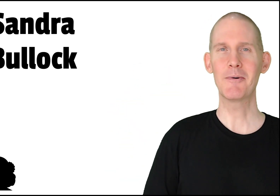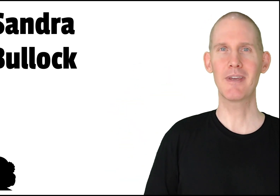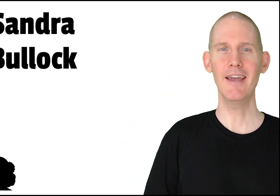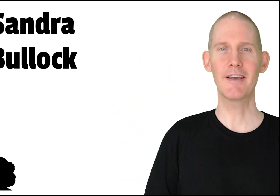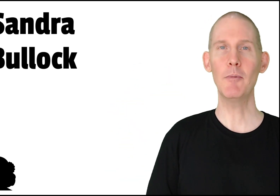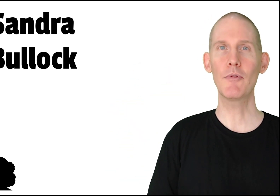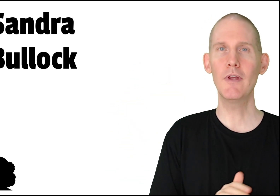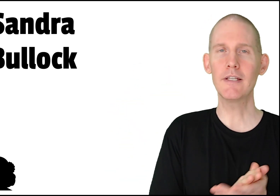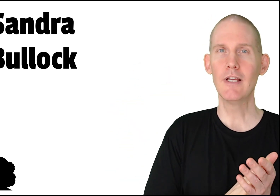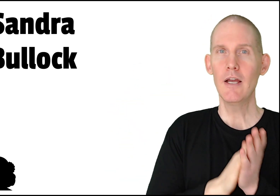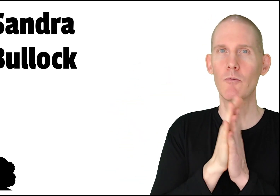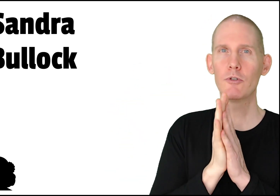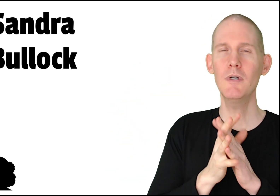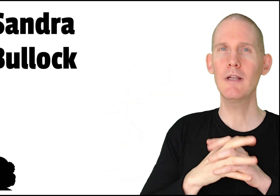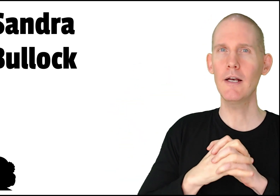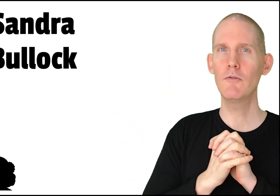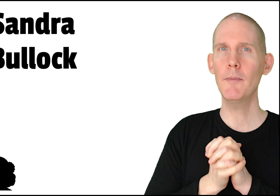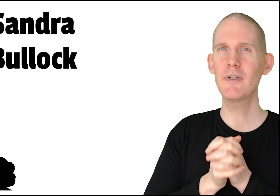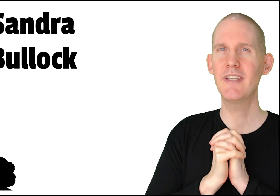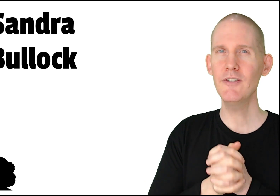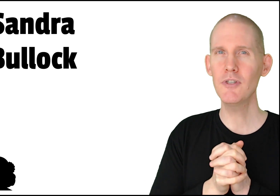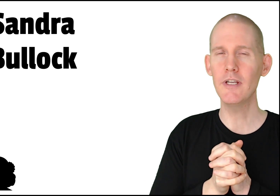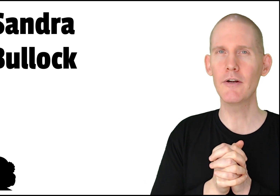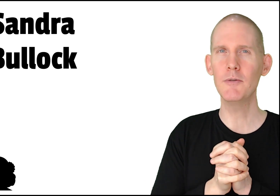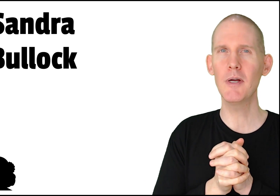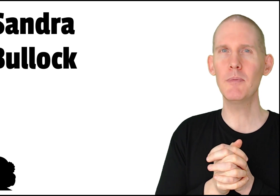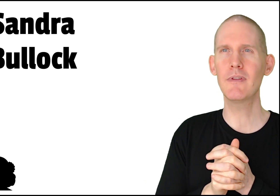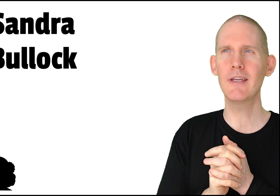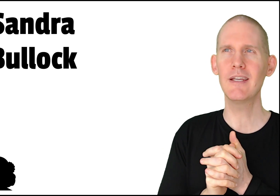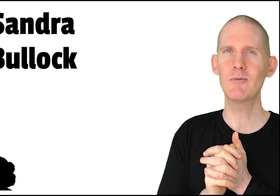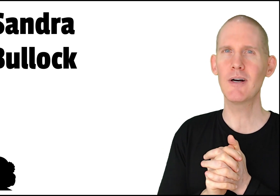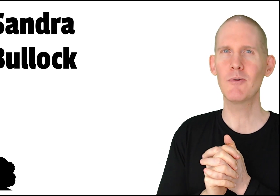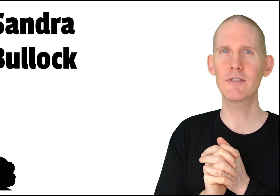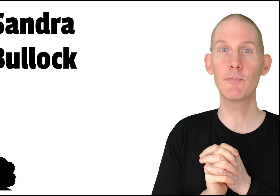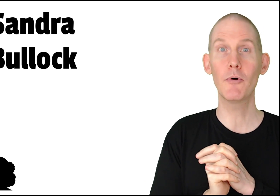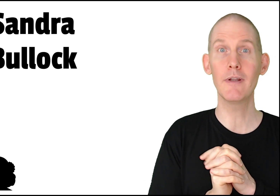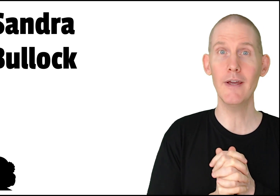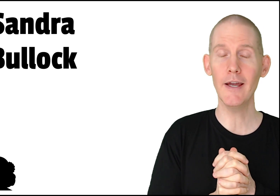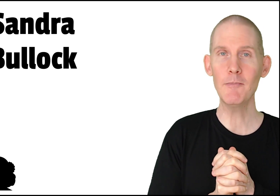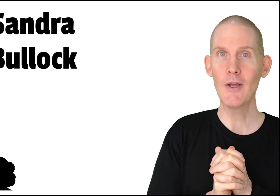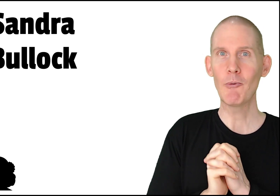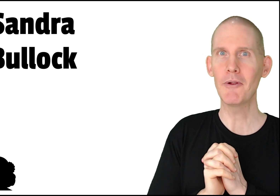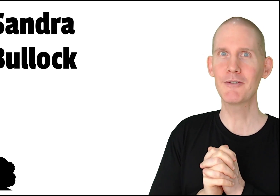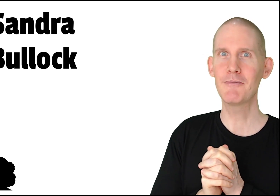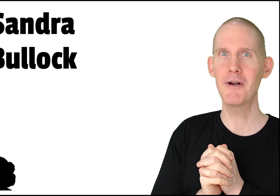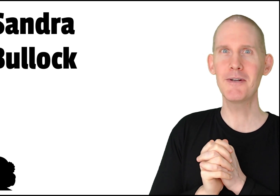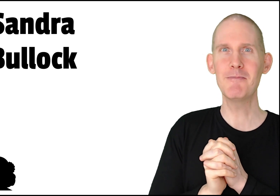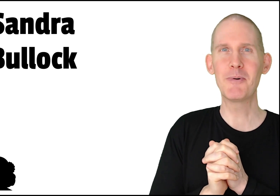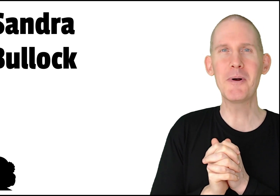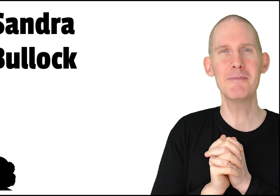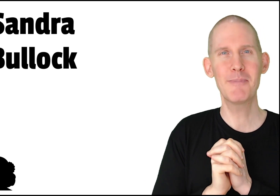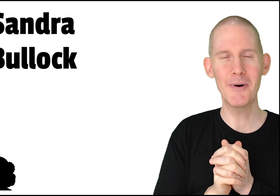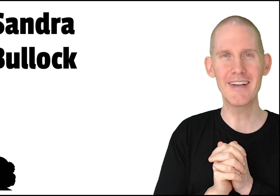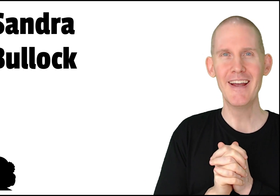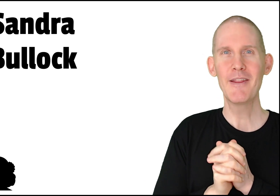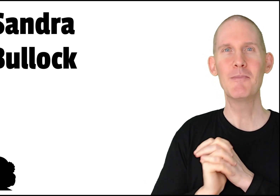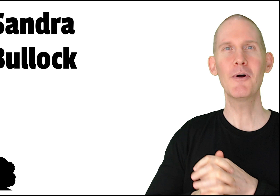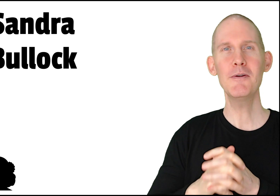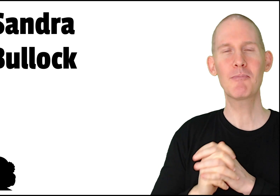Okay, a couple of things. We're doing a lot of repetition here, and you might be thinking, well, what's the point of that? Well, there's a very important point. The more you